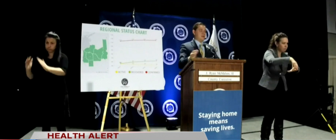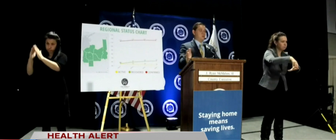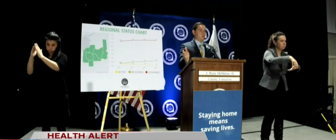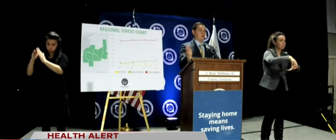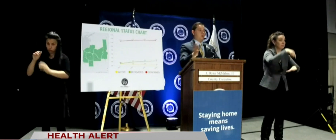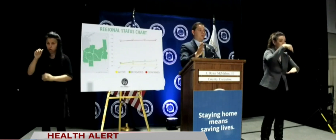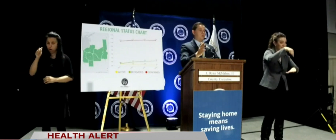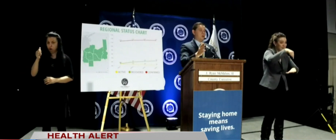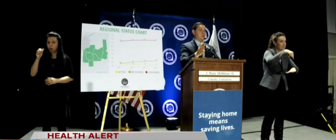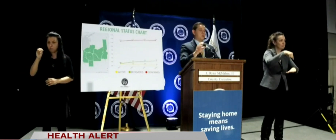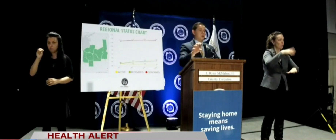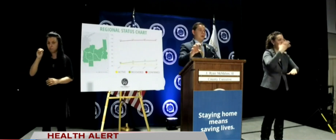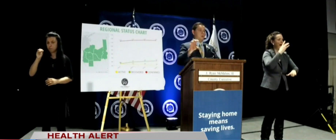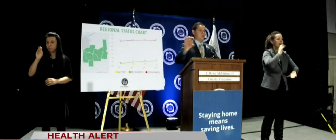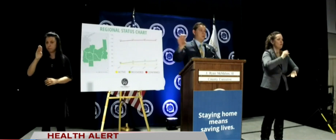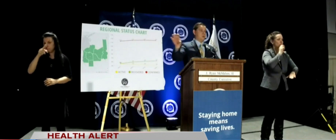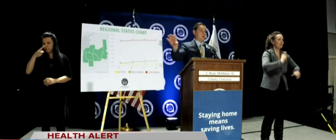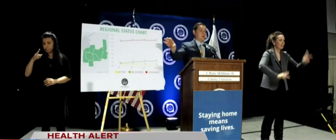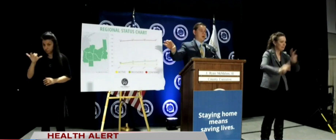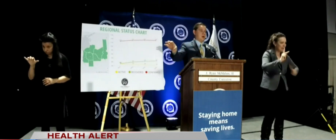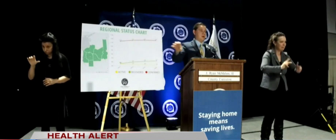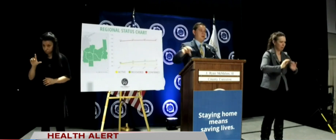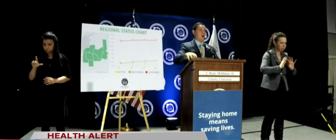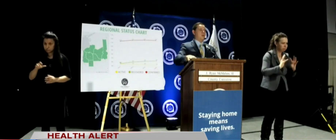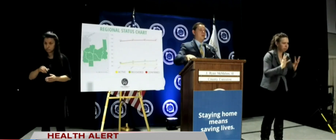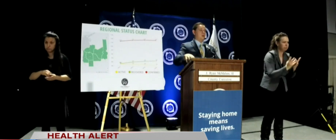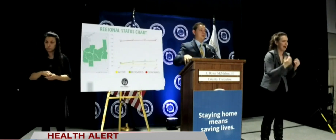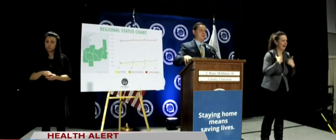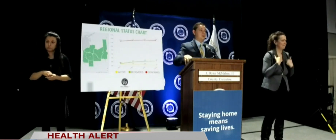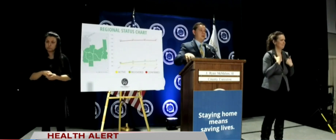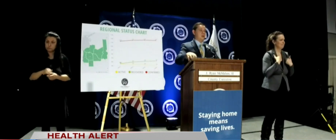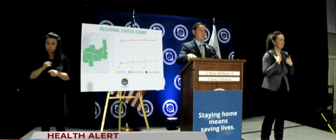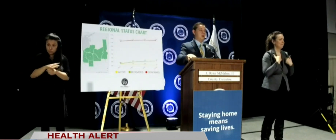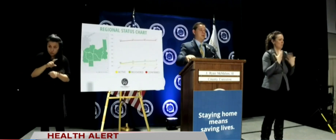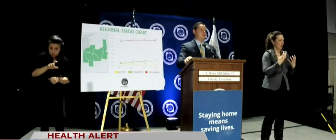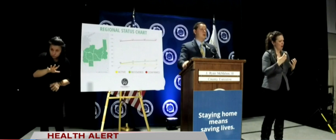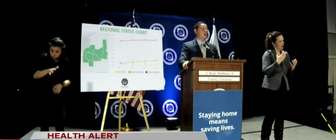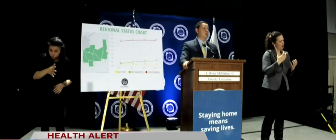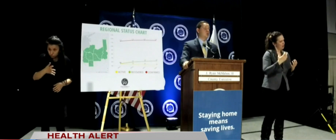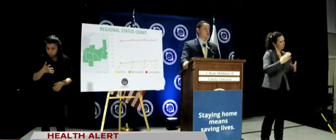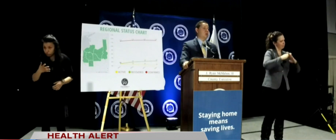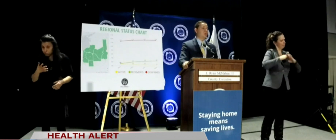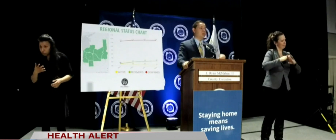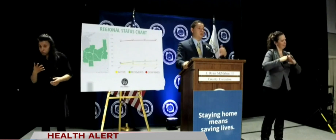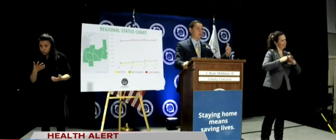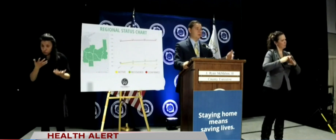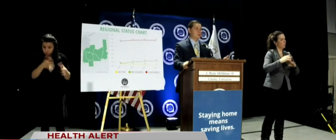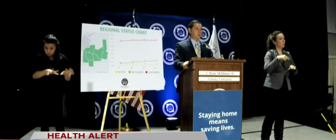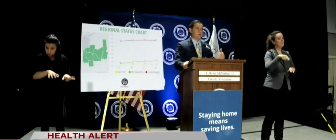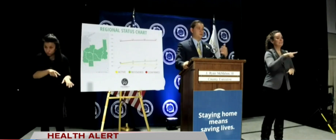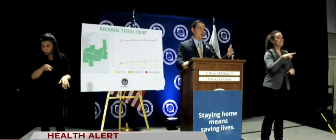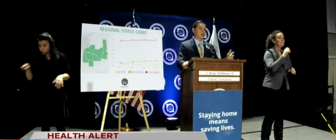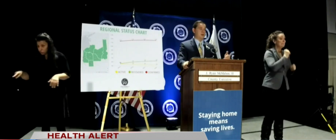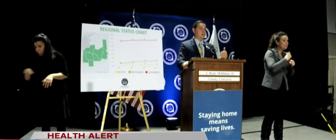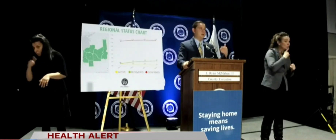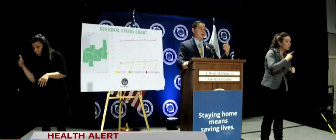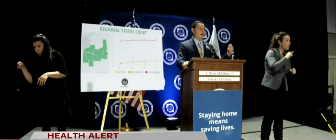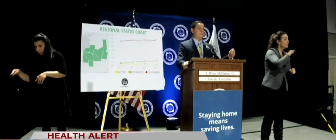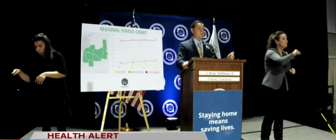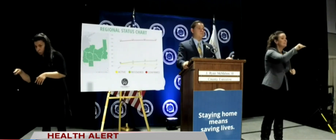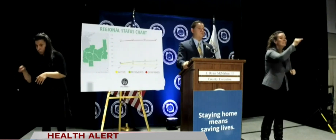and that's where we're going first. And then we're doing the other assisted and independents. Nursing home employees are being